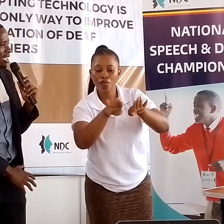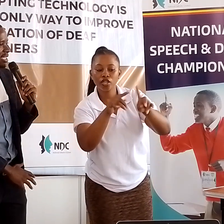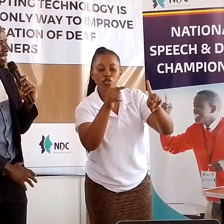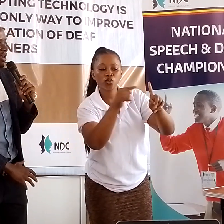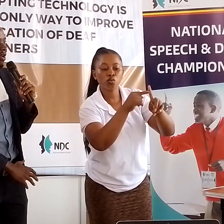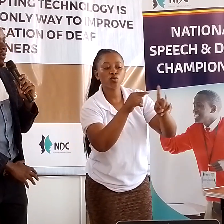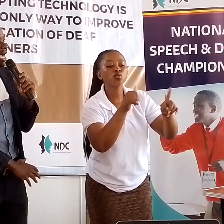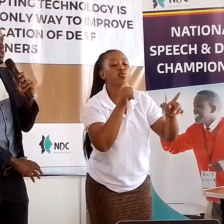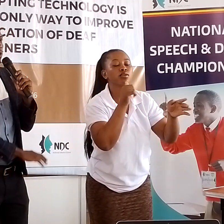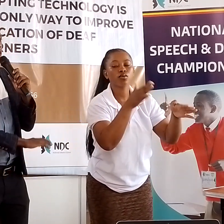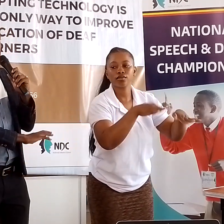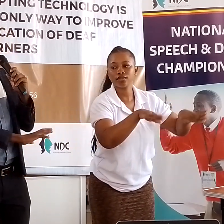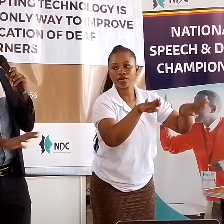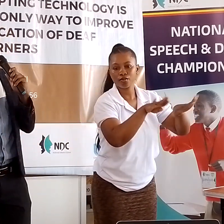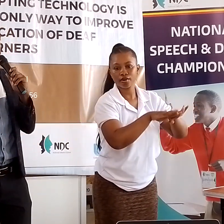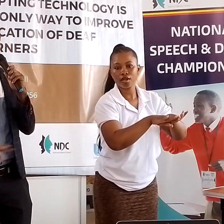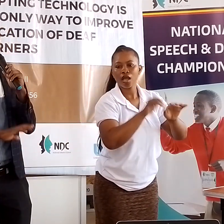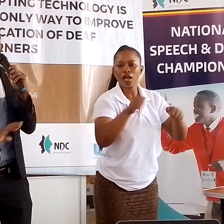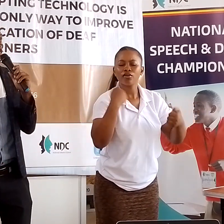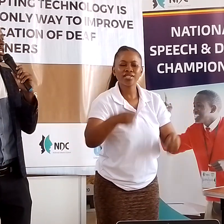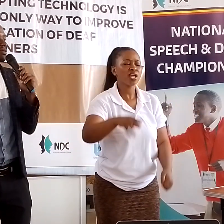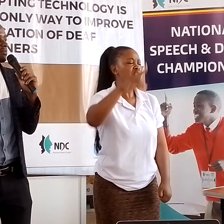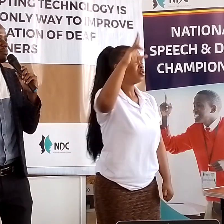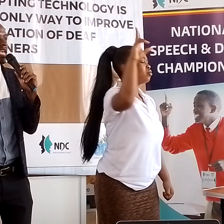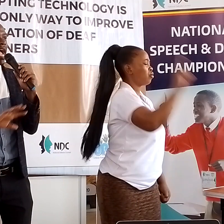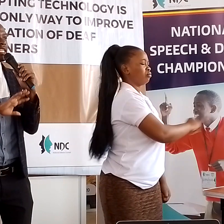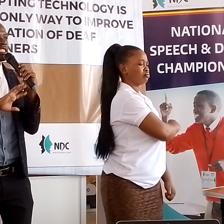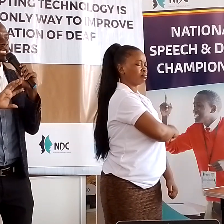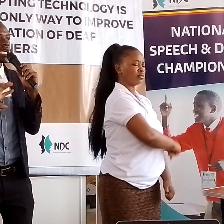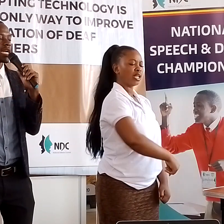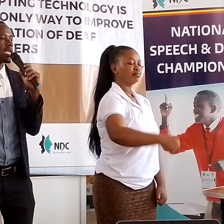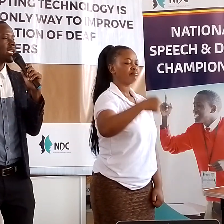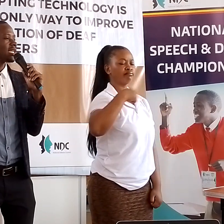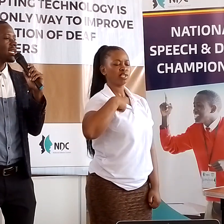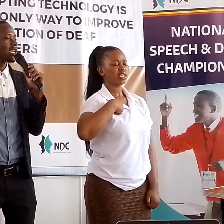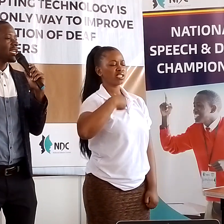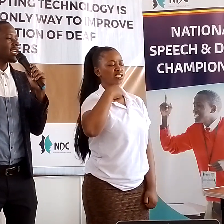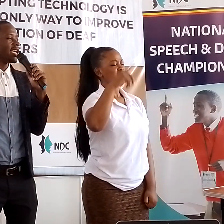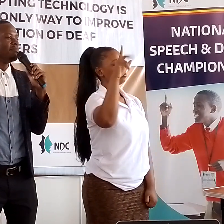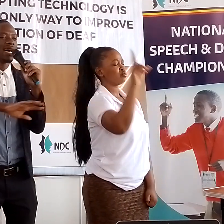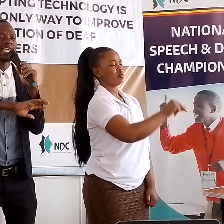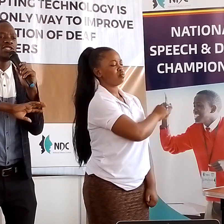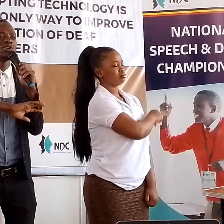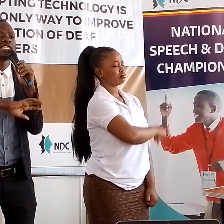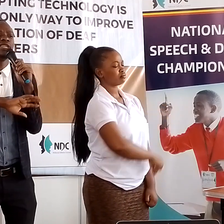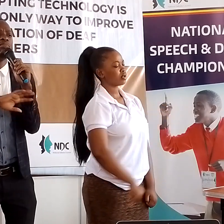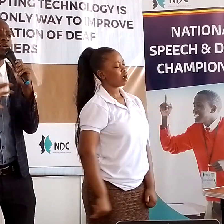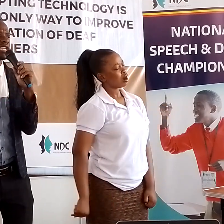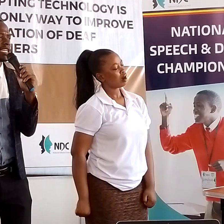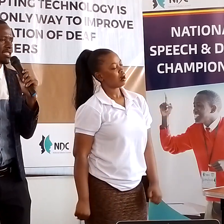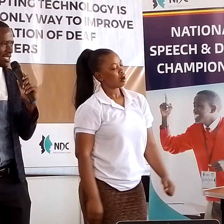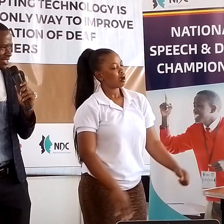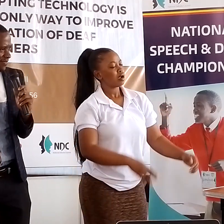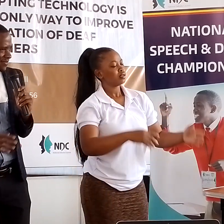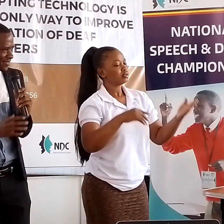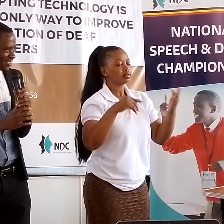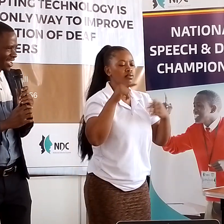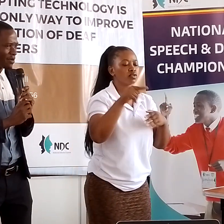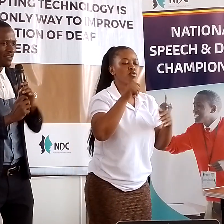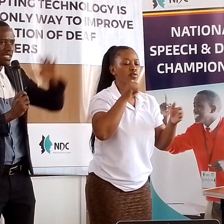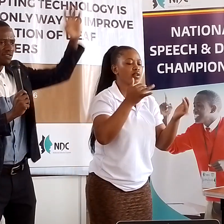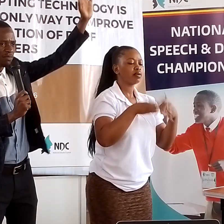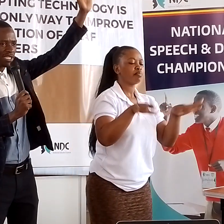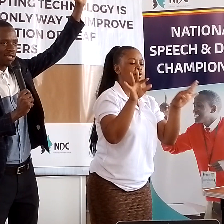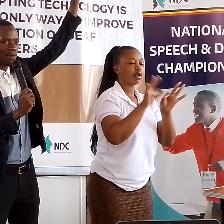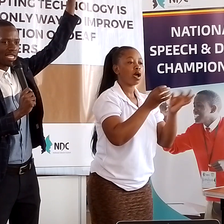disagree. We cannot say, no, totally, me, I disagree. A manner is not important.